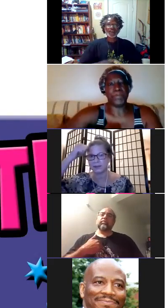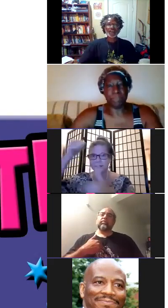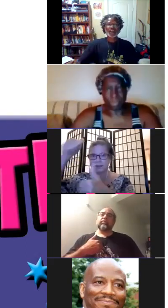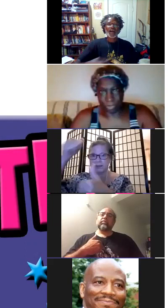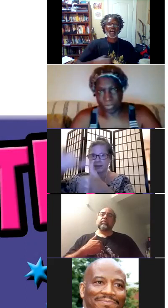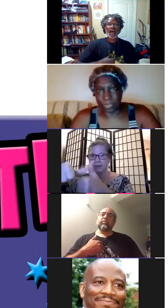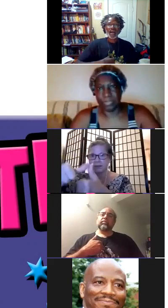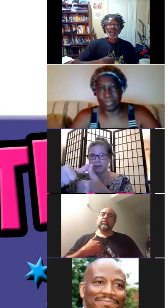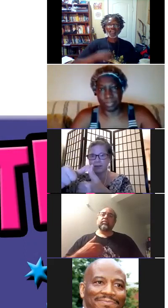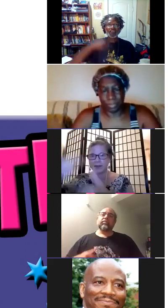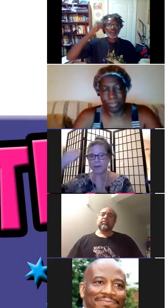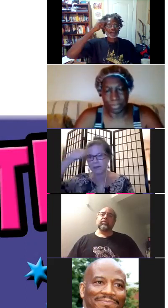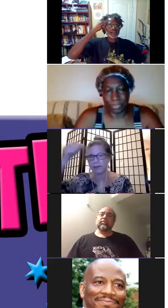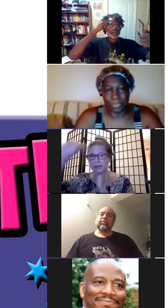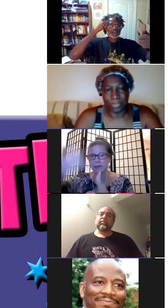I